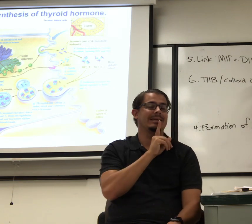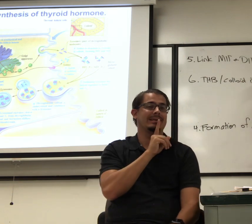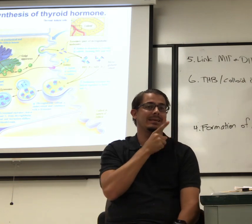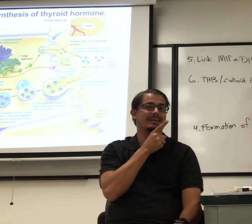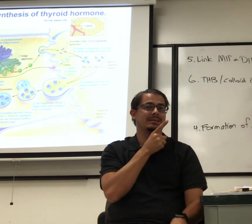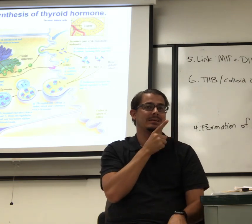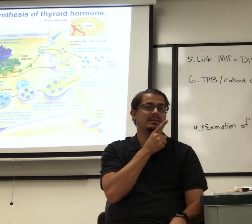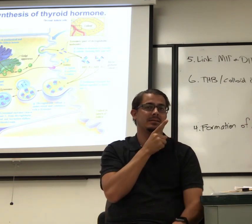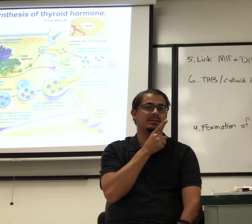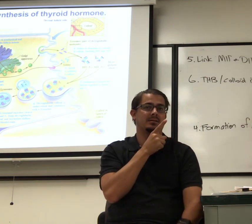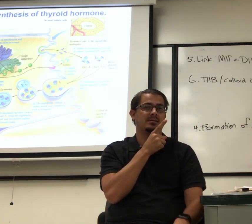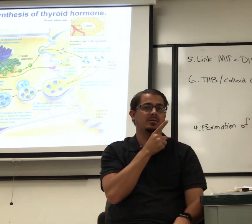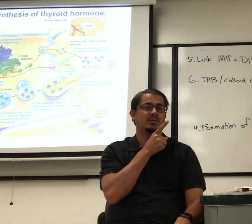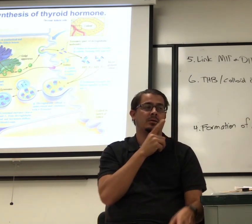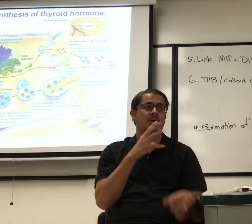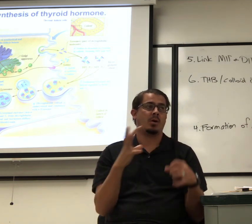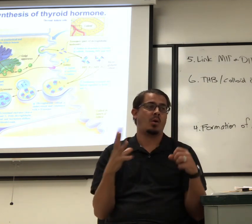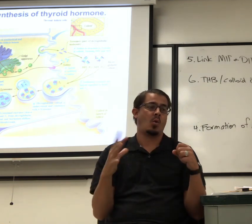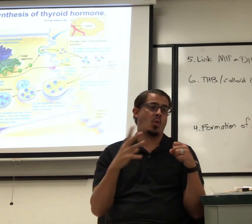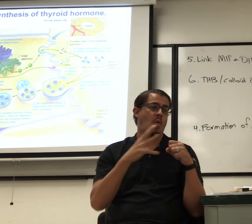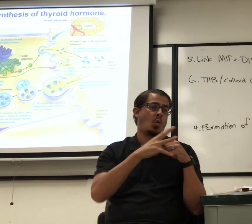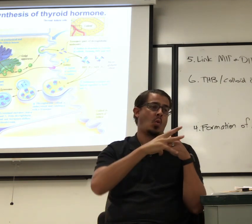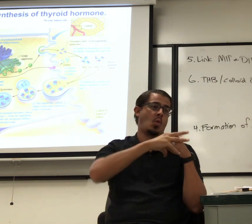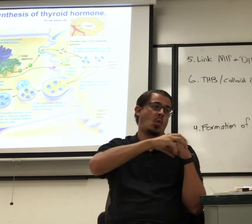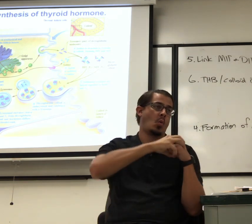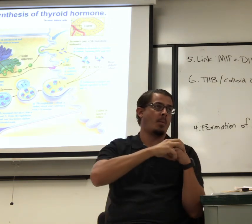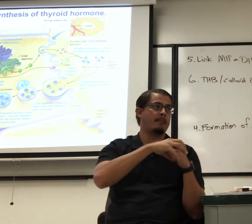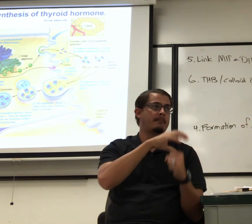Thyroglobulin THB / colloid